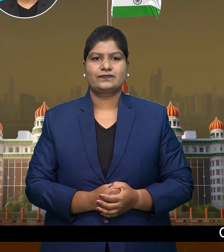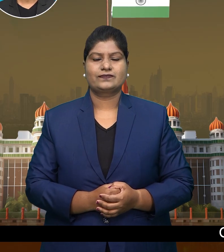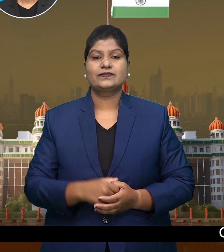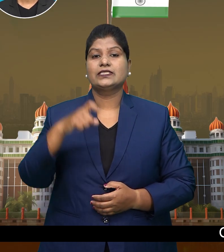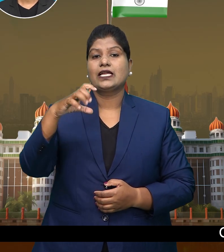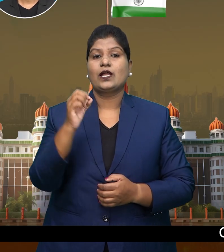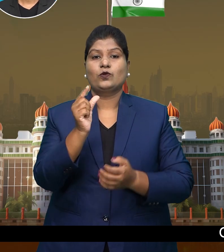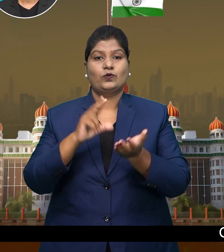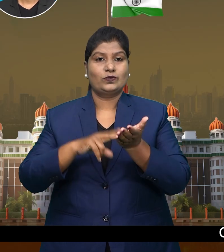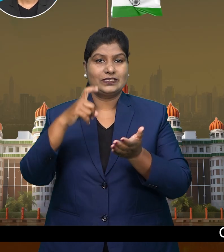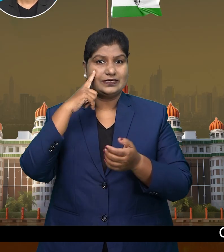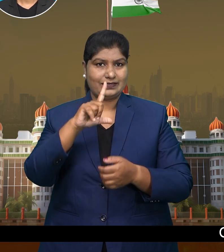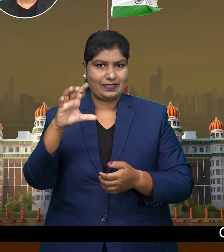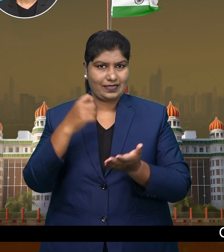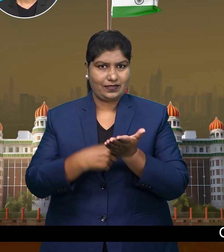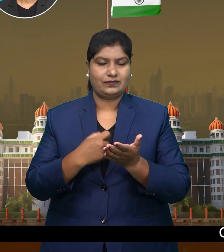Councillor.